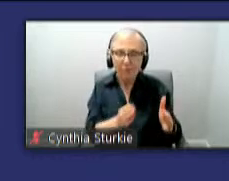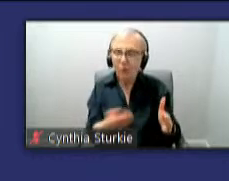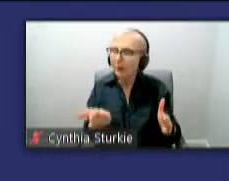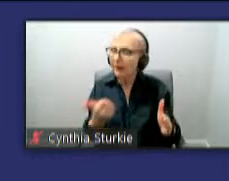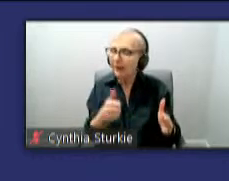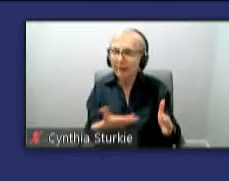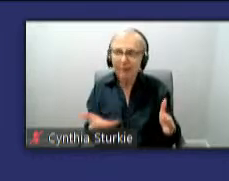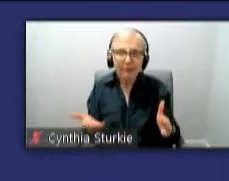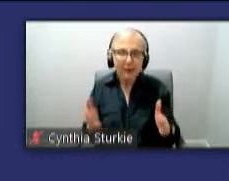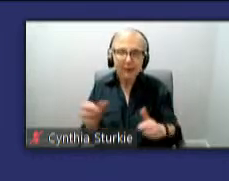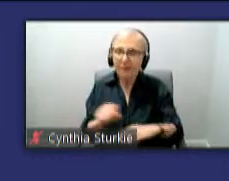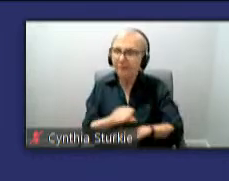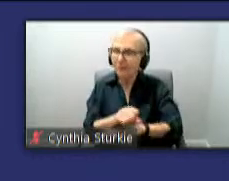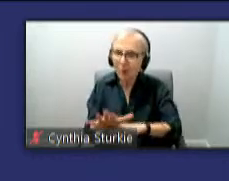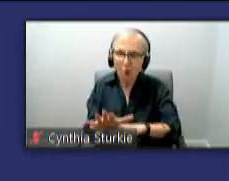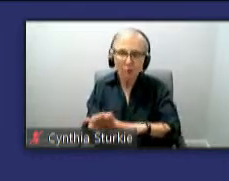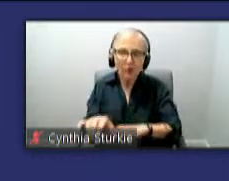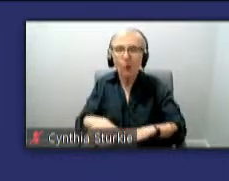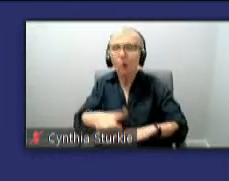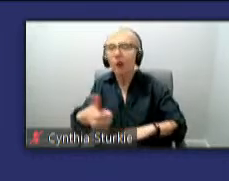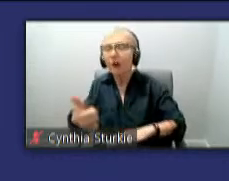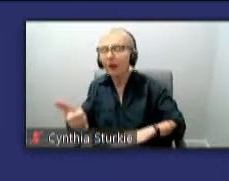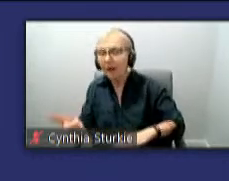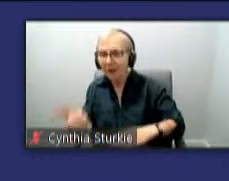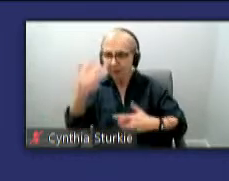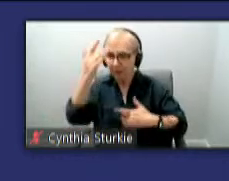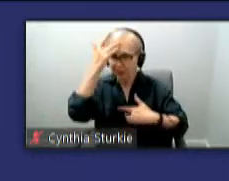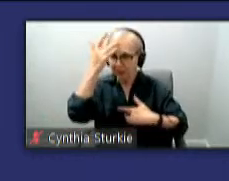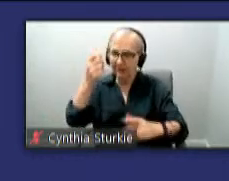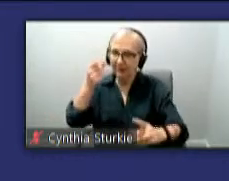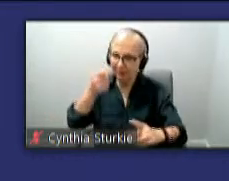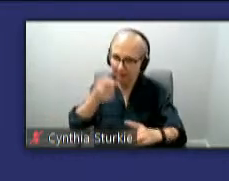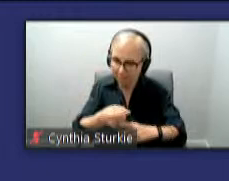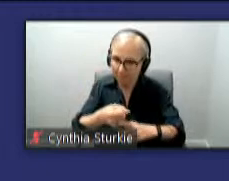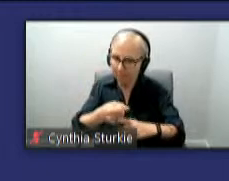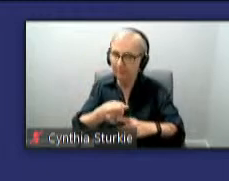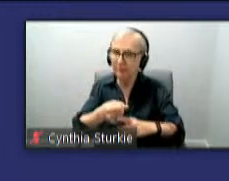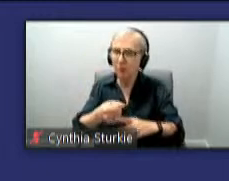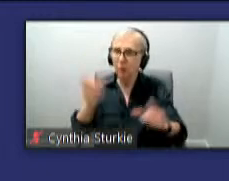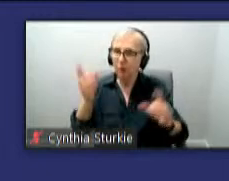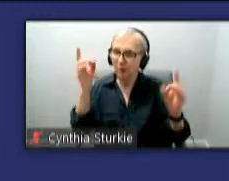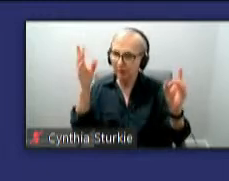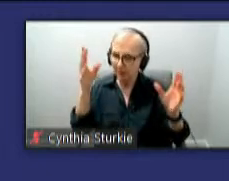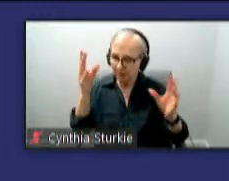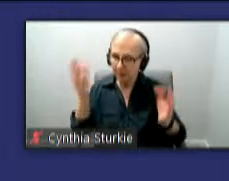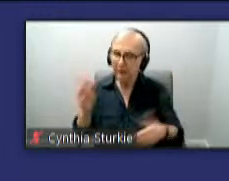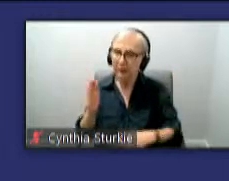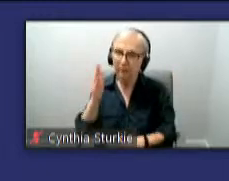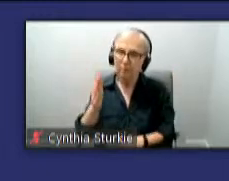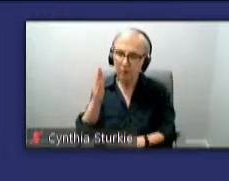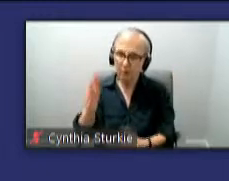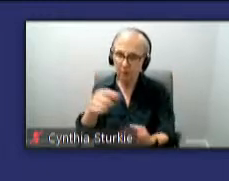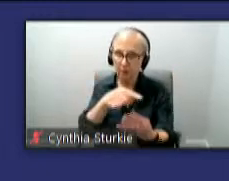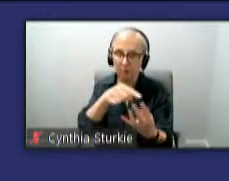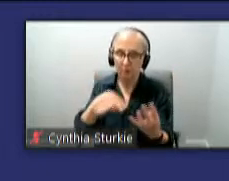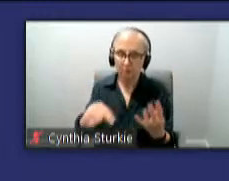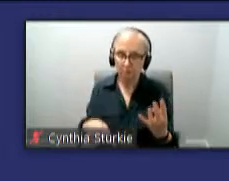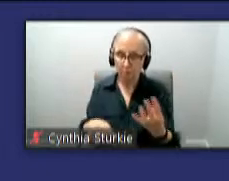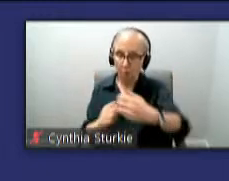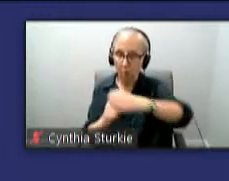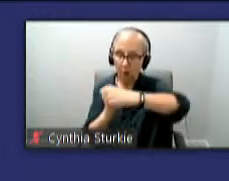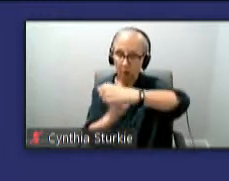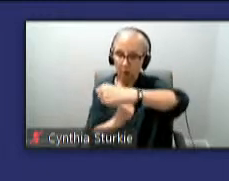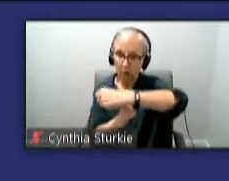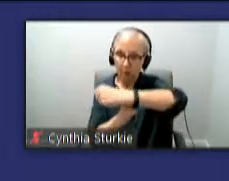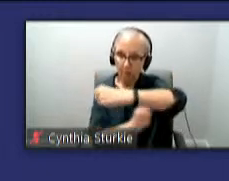from COVID or any other communicable disease or disaster in the future. So there are 4 key pillars